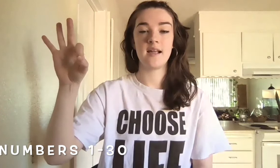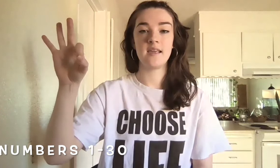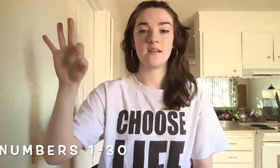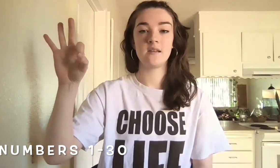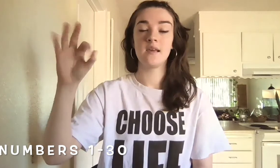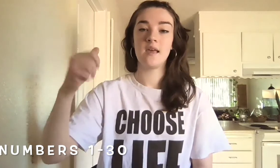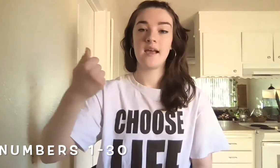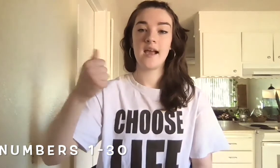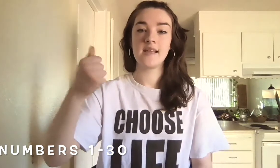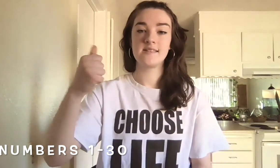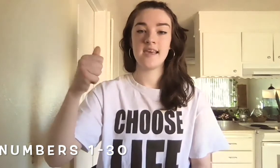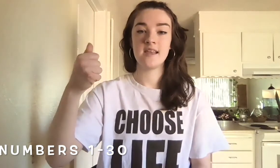9, 10,